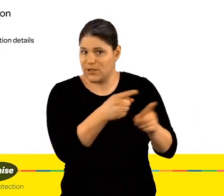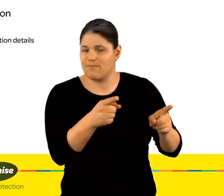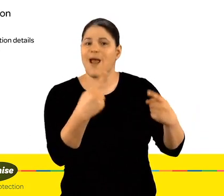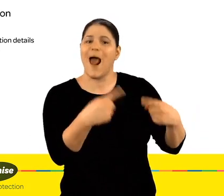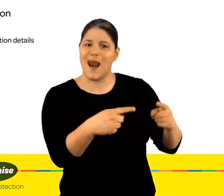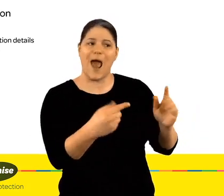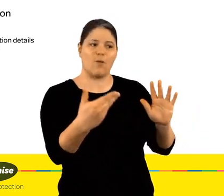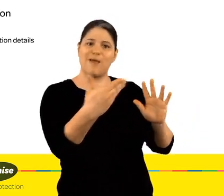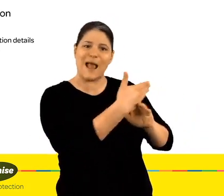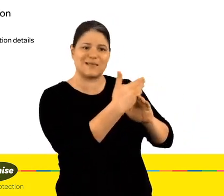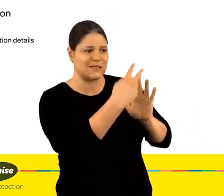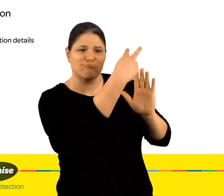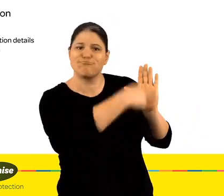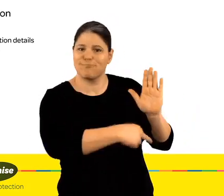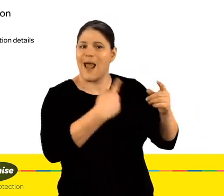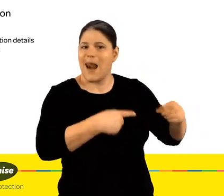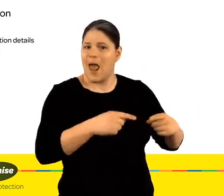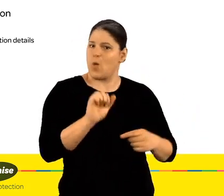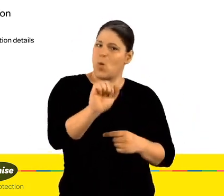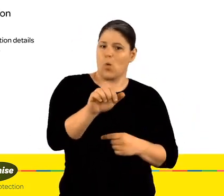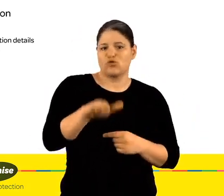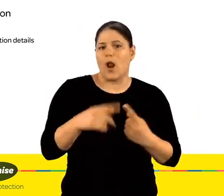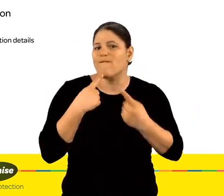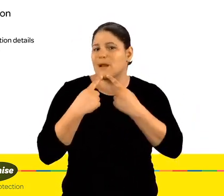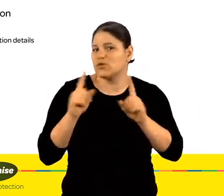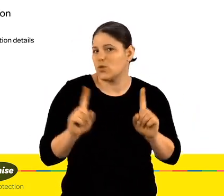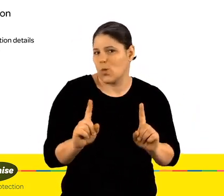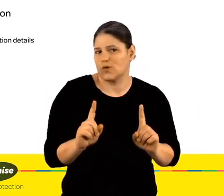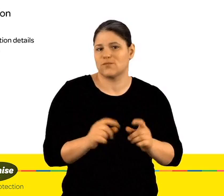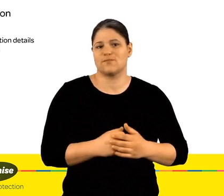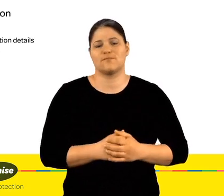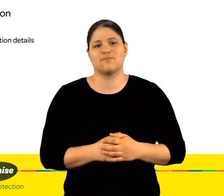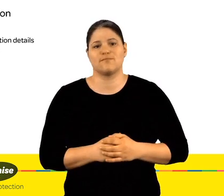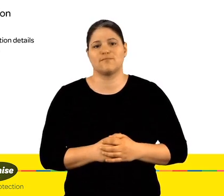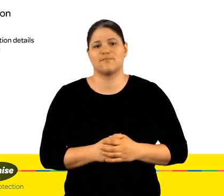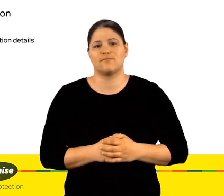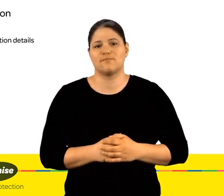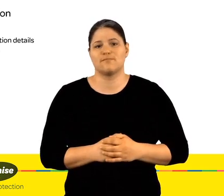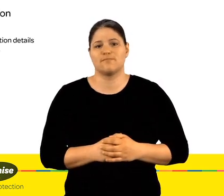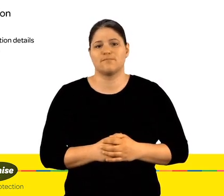Only authorized healthcare providers can see your child's details on the NIR.